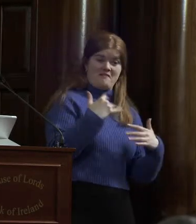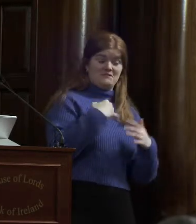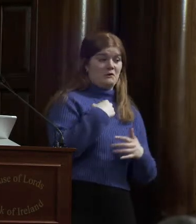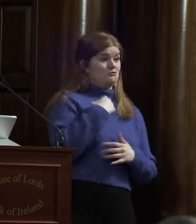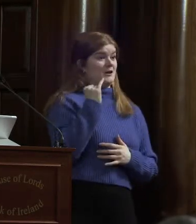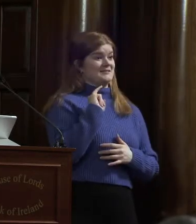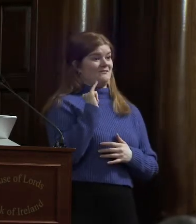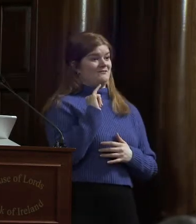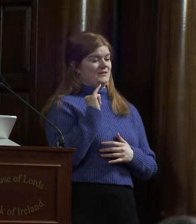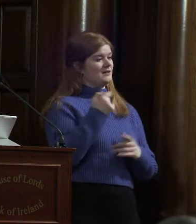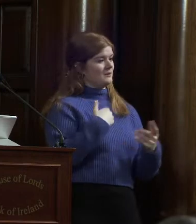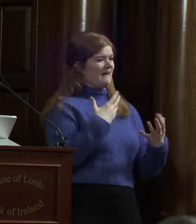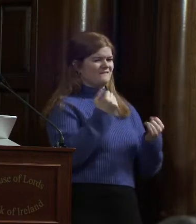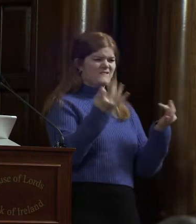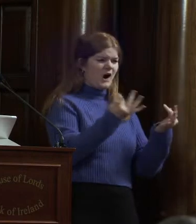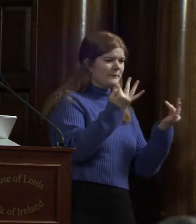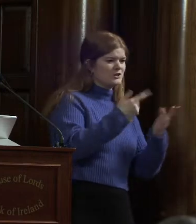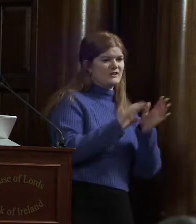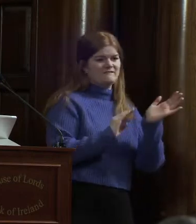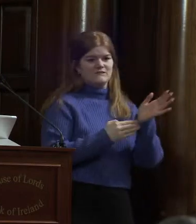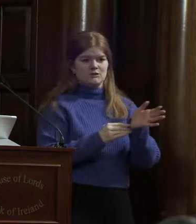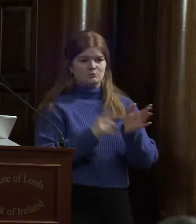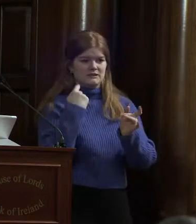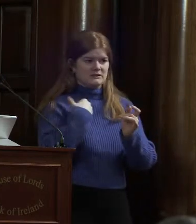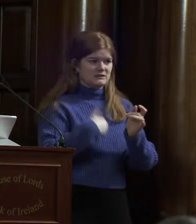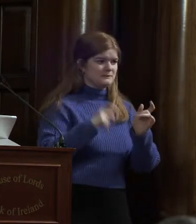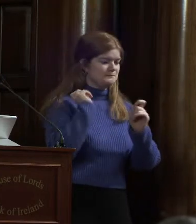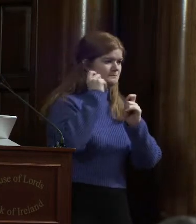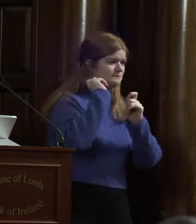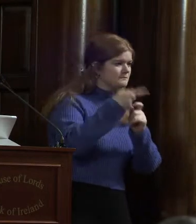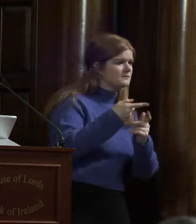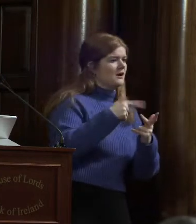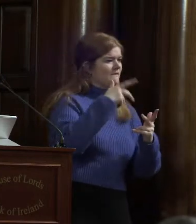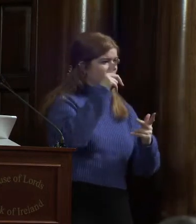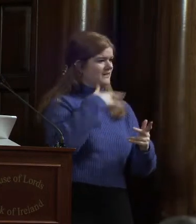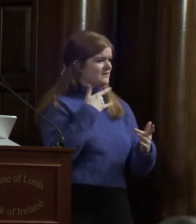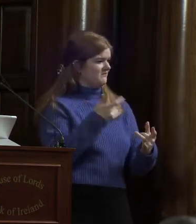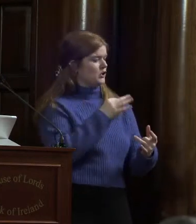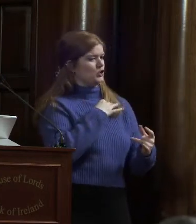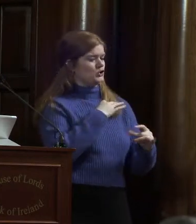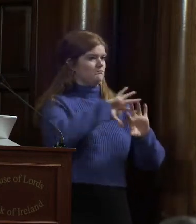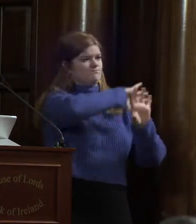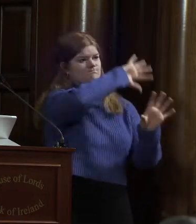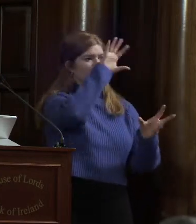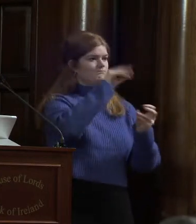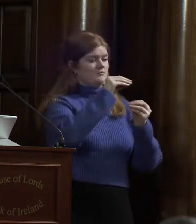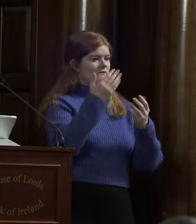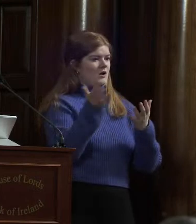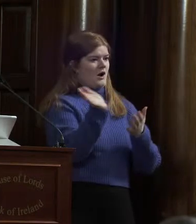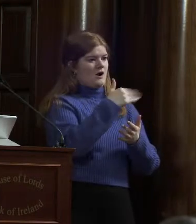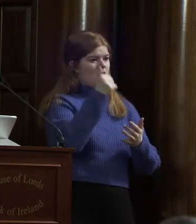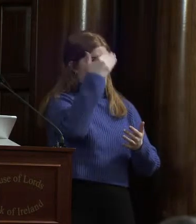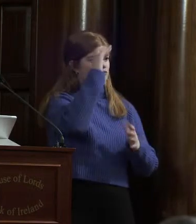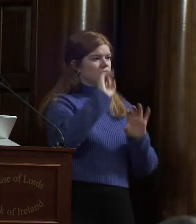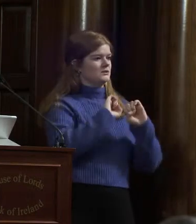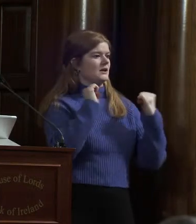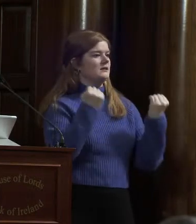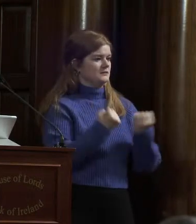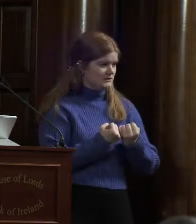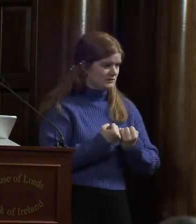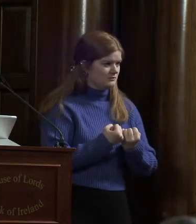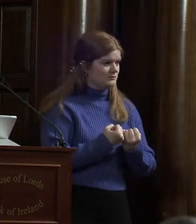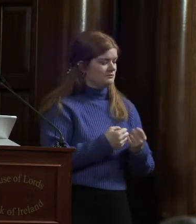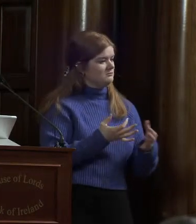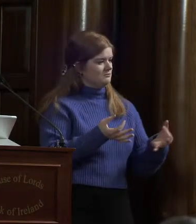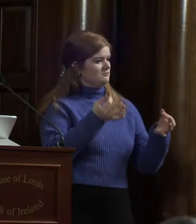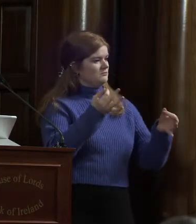impressive. We had farmers, we had fishers, and I think it was a good snapshot of Irish society, a